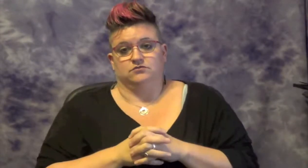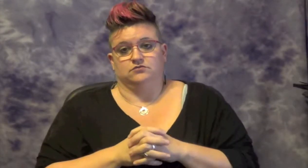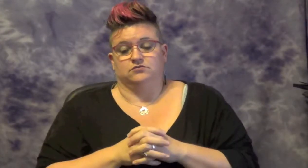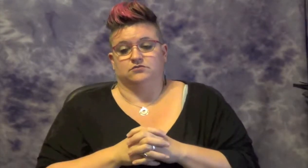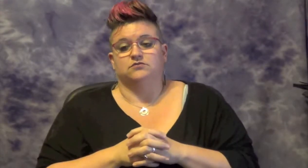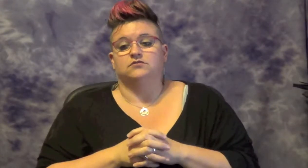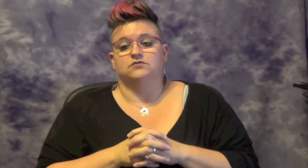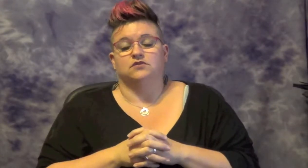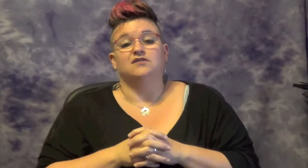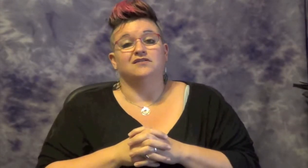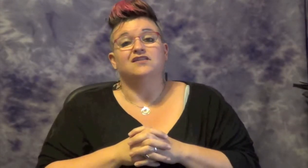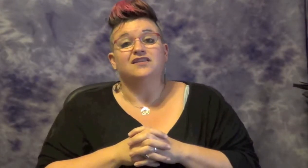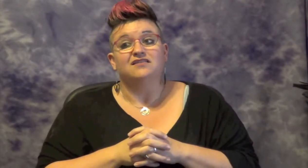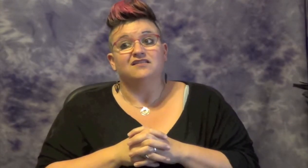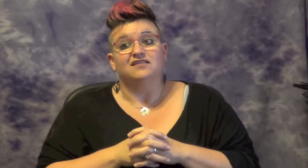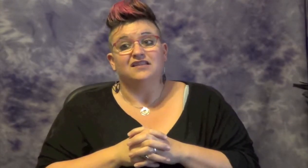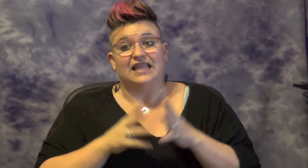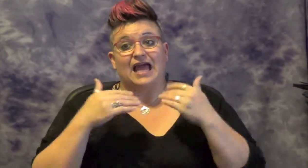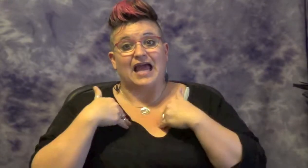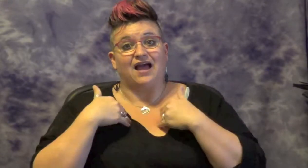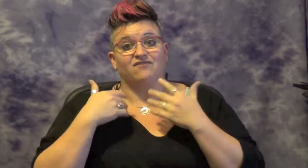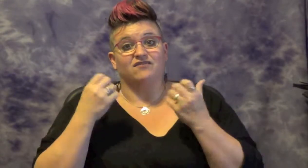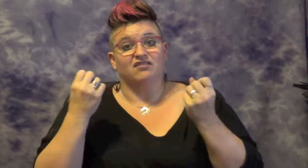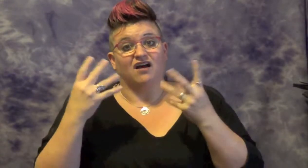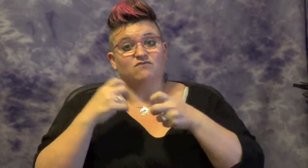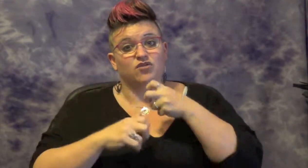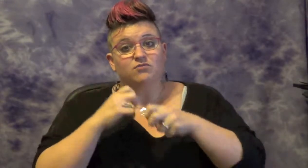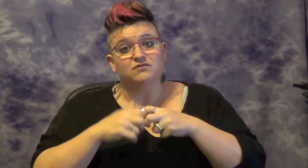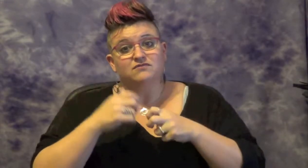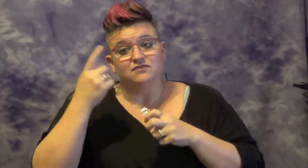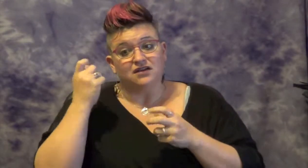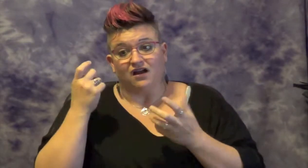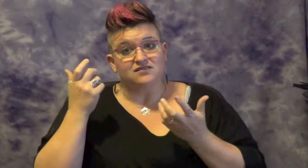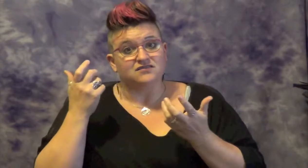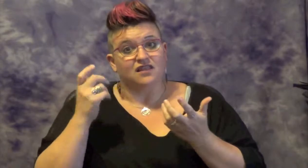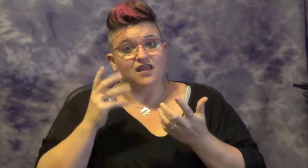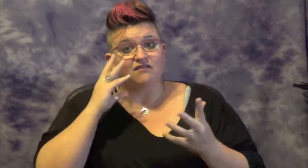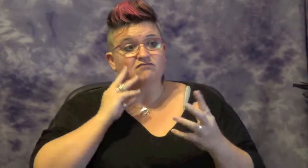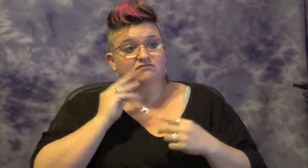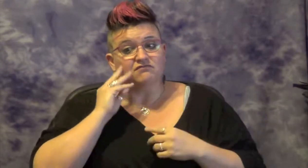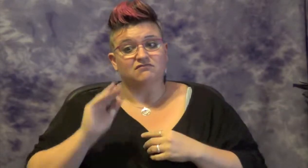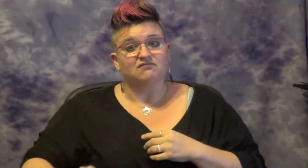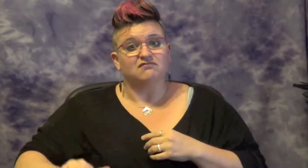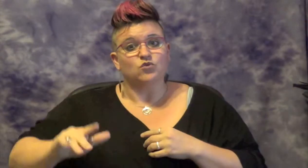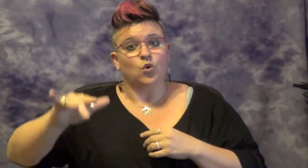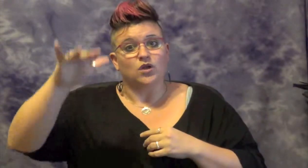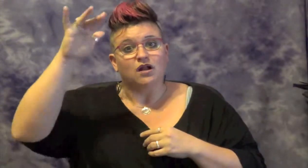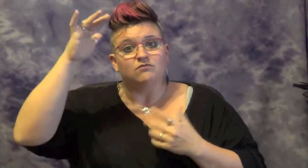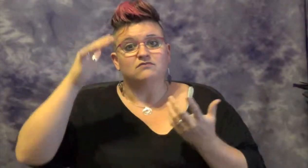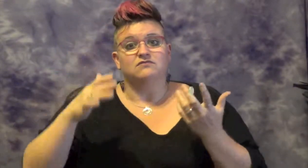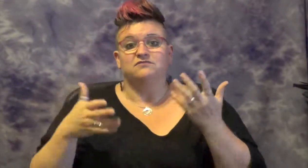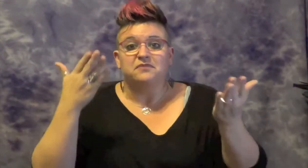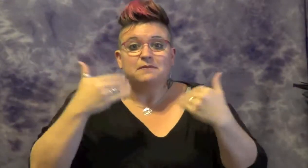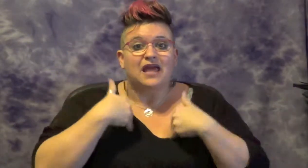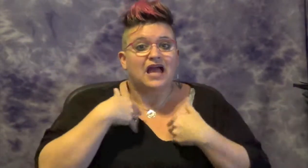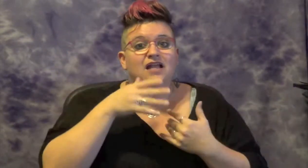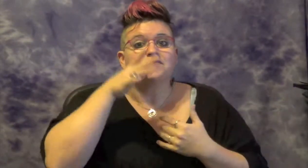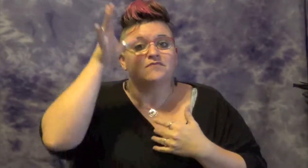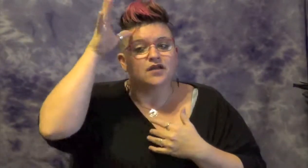to understand that there are deaf people that do not like hearing people. They actually hate them and they have problems with them because they've gone through all of these horrible